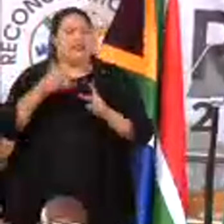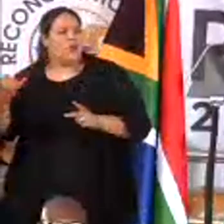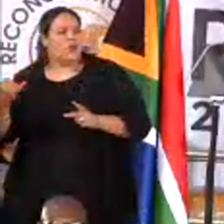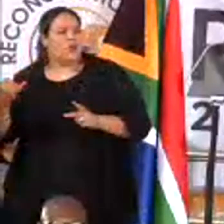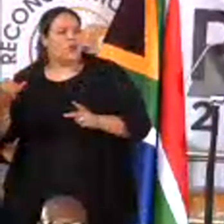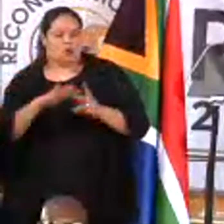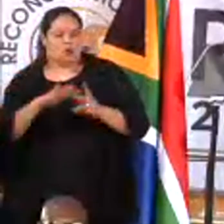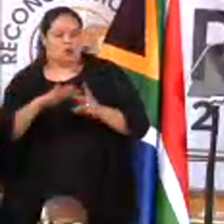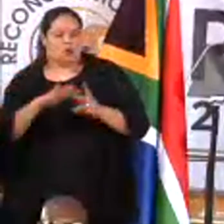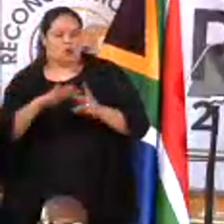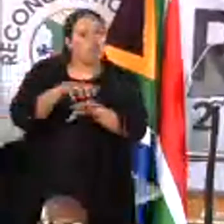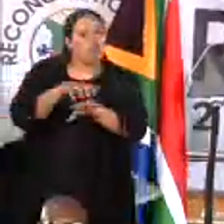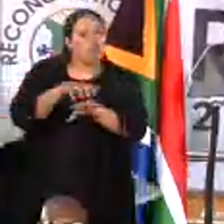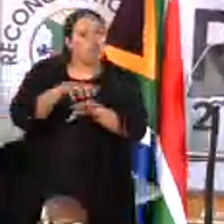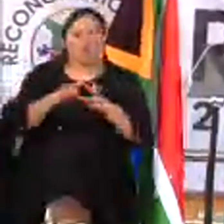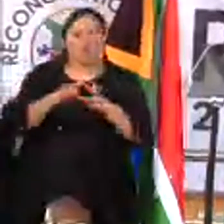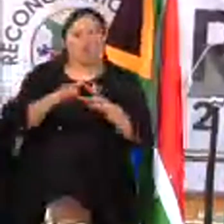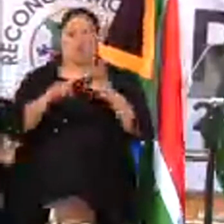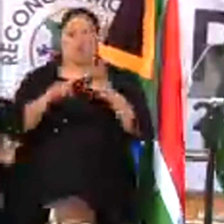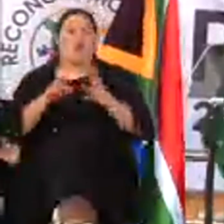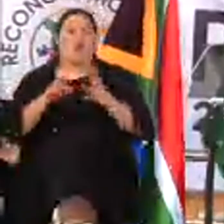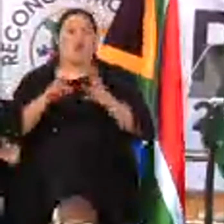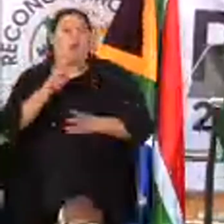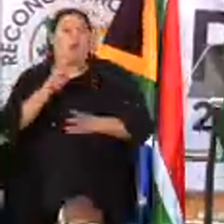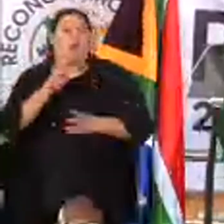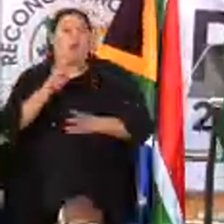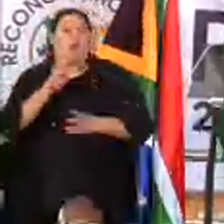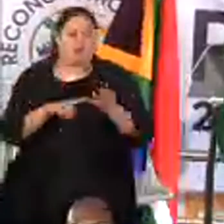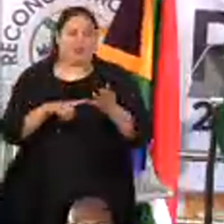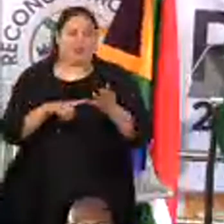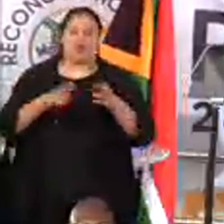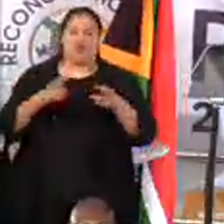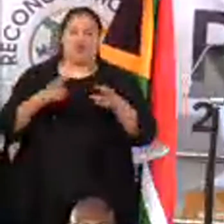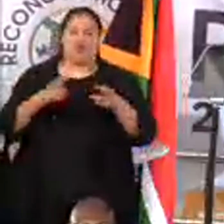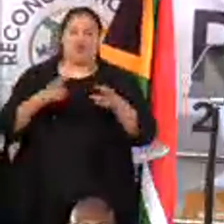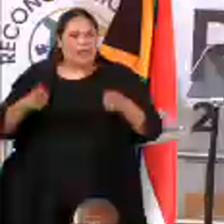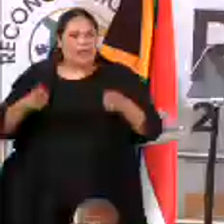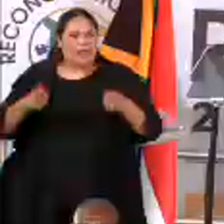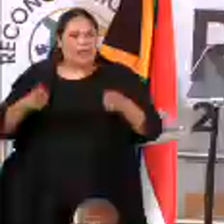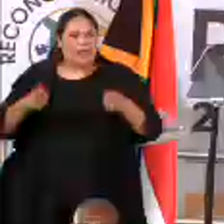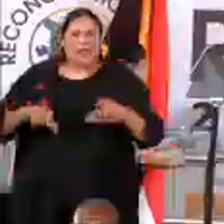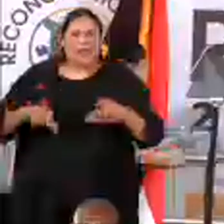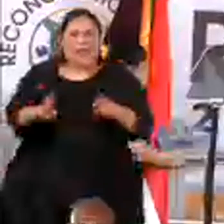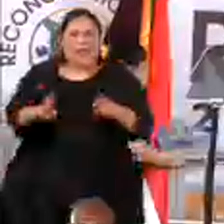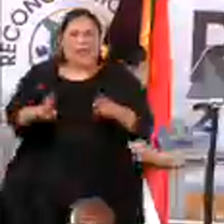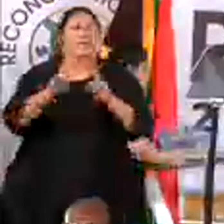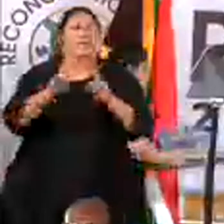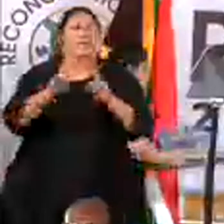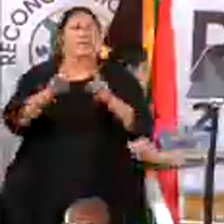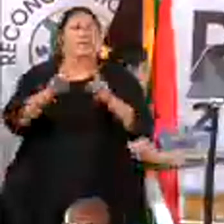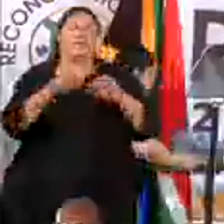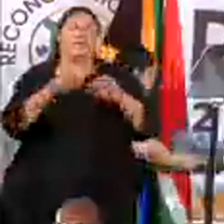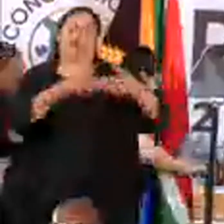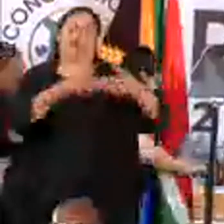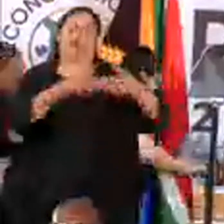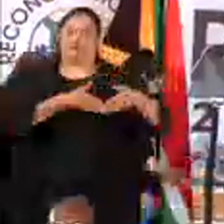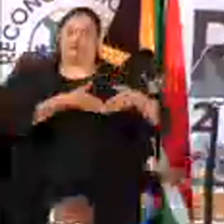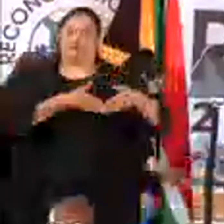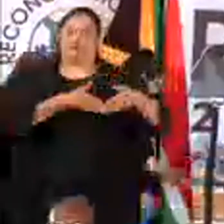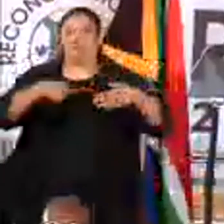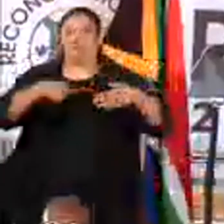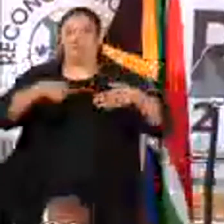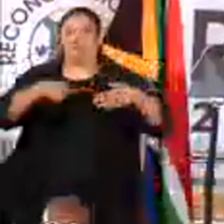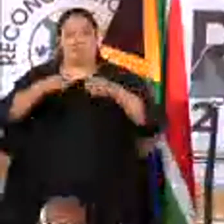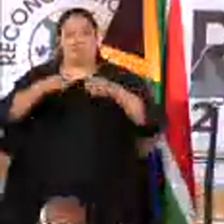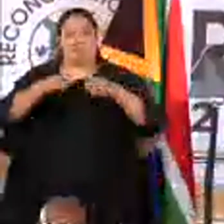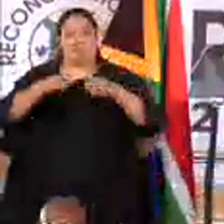telecommunications, agriculture, water, rail, road, and our ports. We are